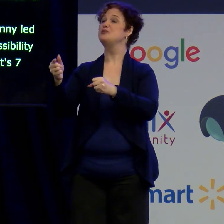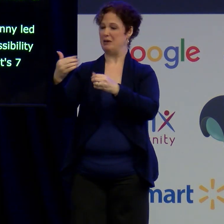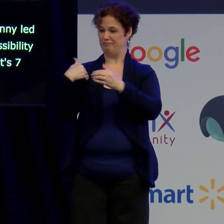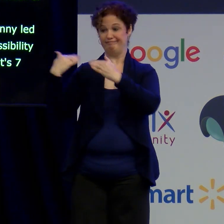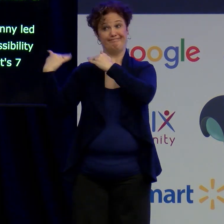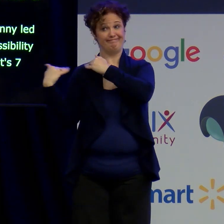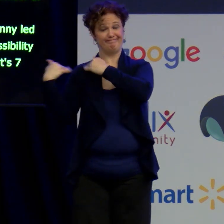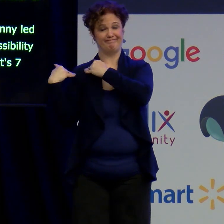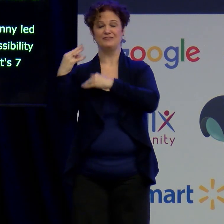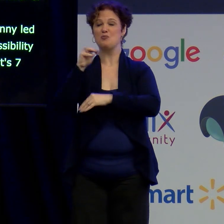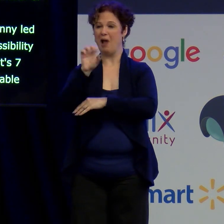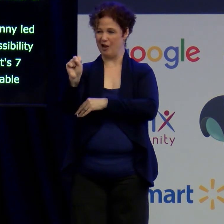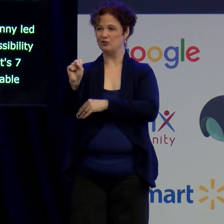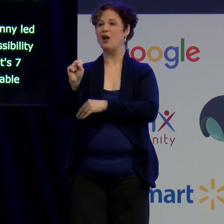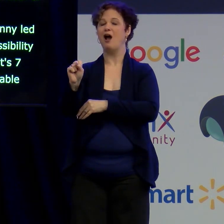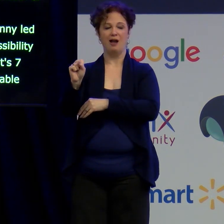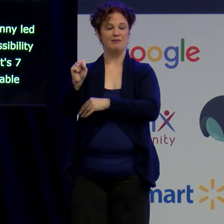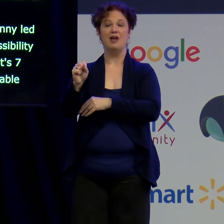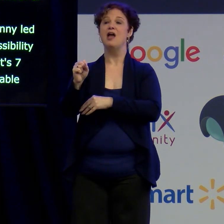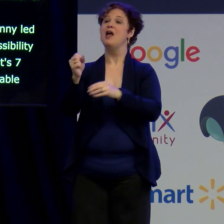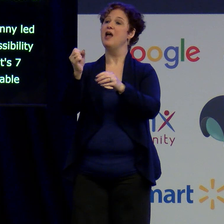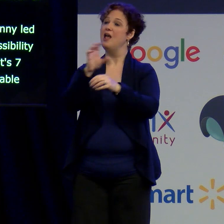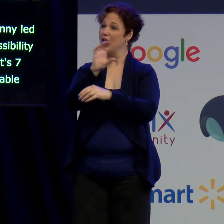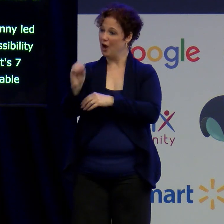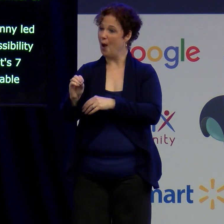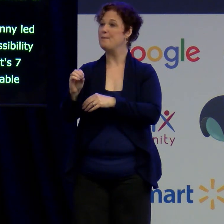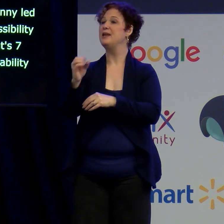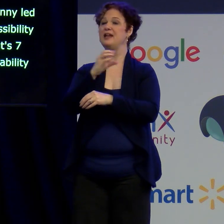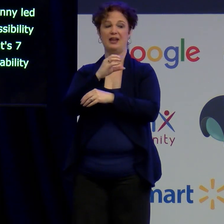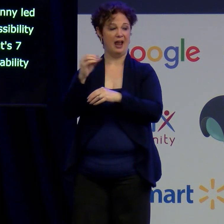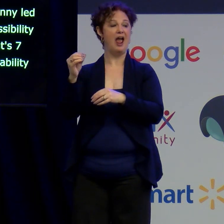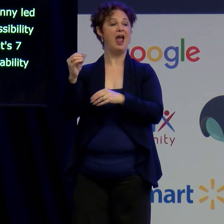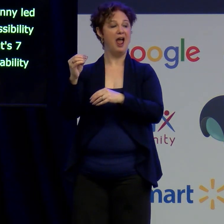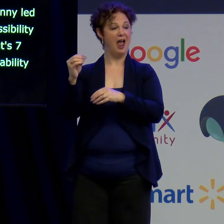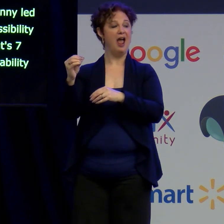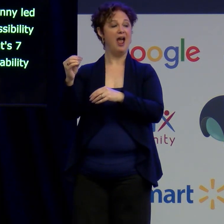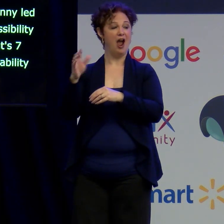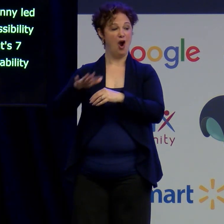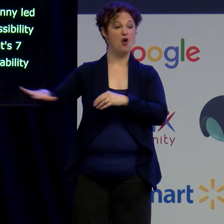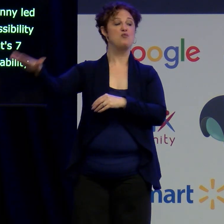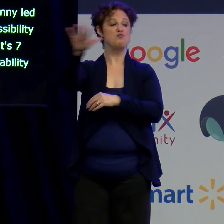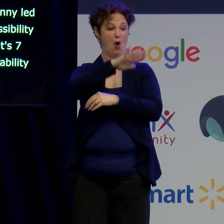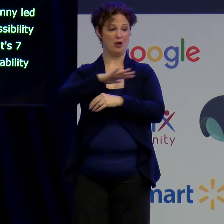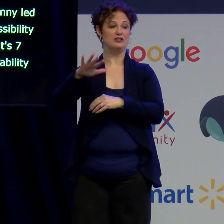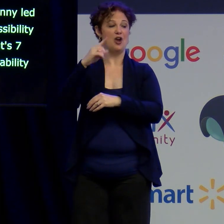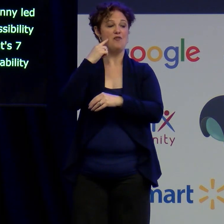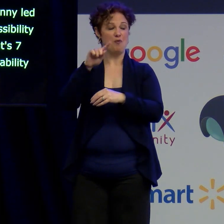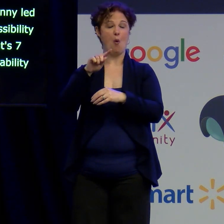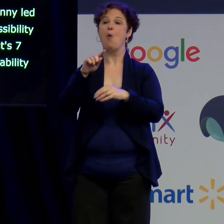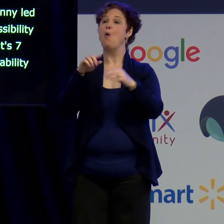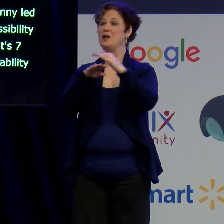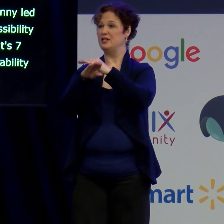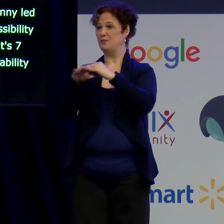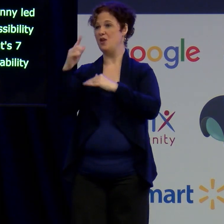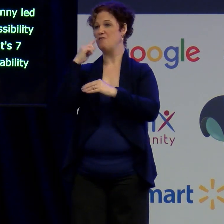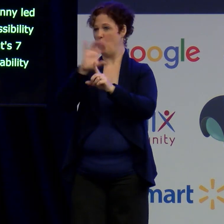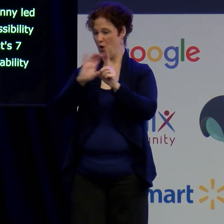accountability across the company and really foster the digitally disability inclusive